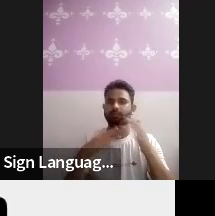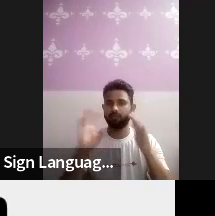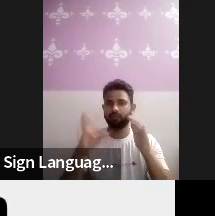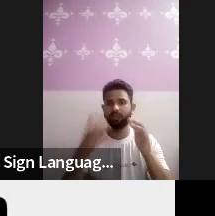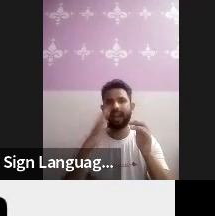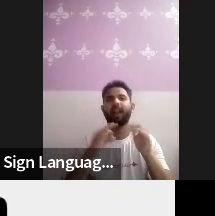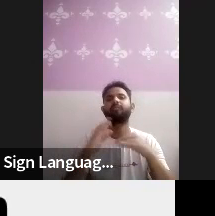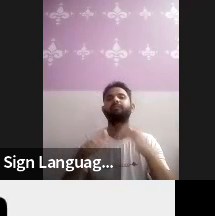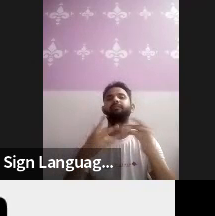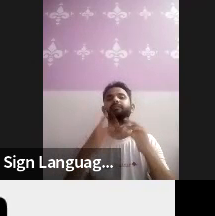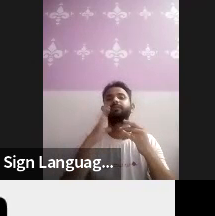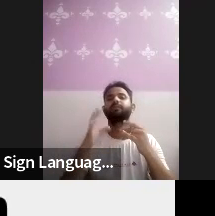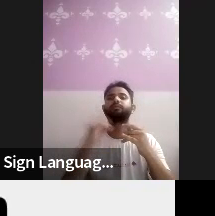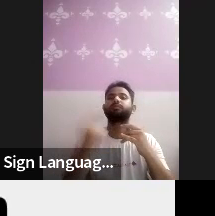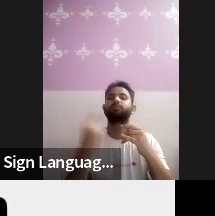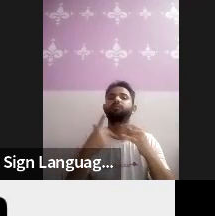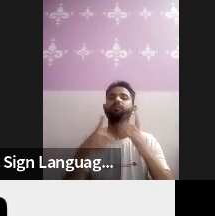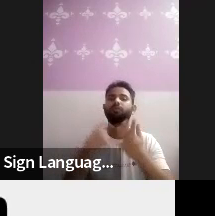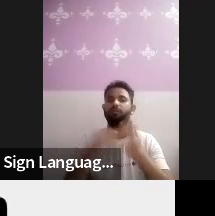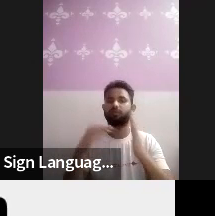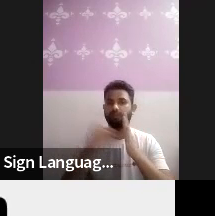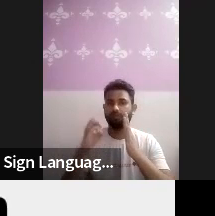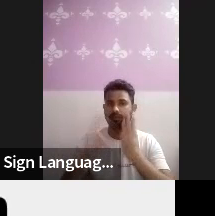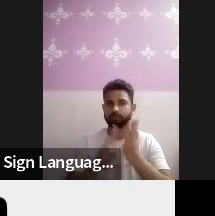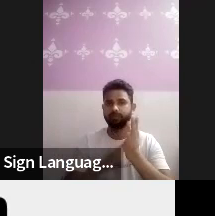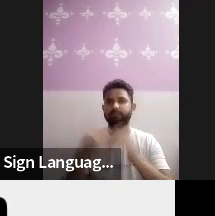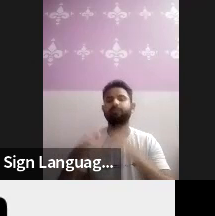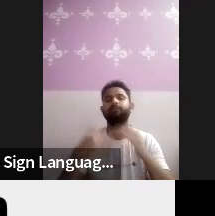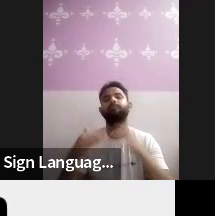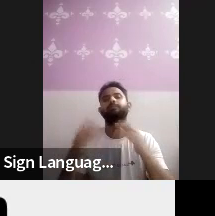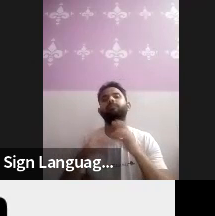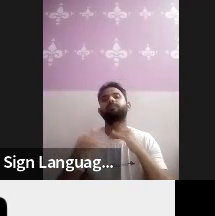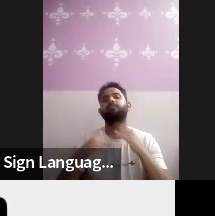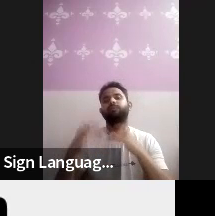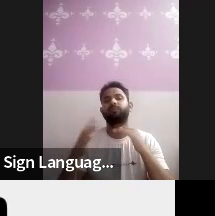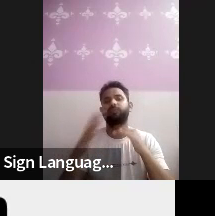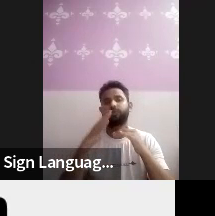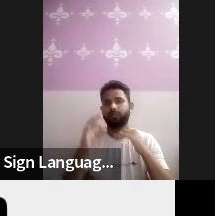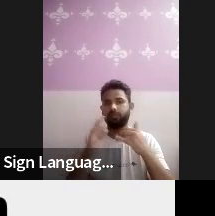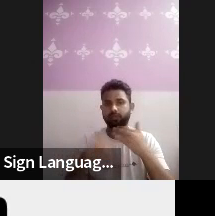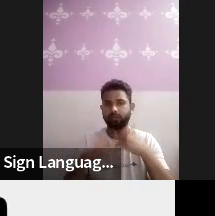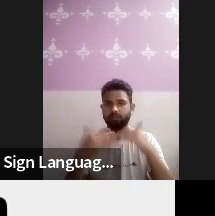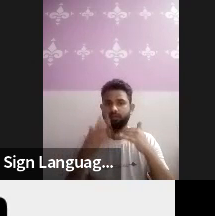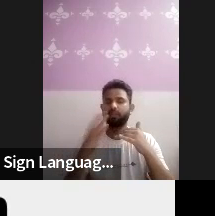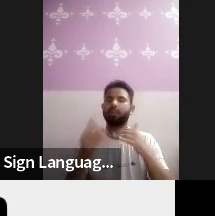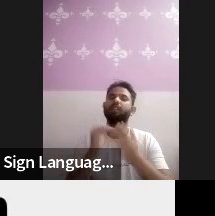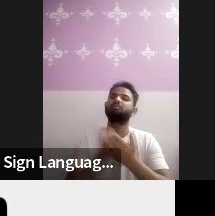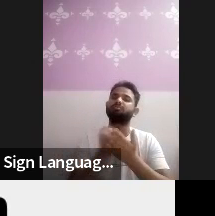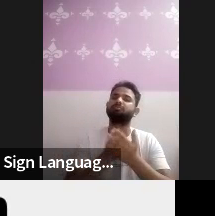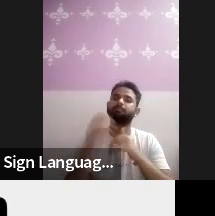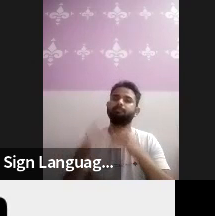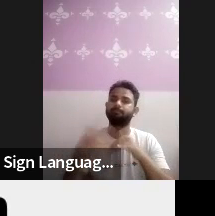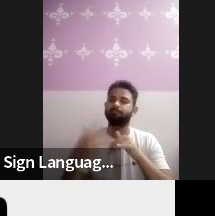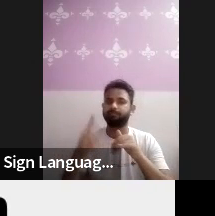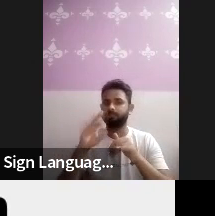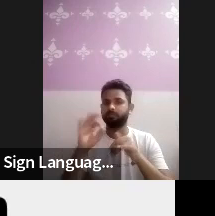important. It's all very well having an accessible toilet, but if there's a step up to go inside it, then it's of no use to people who